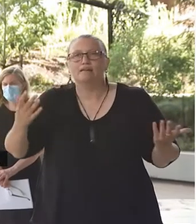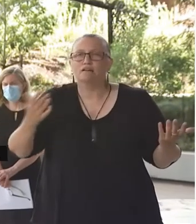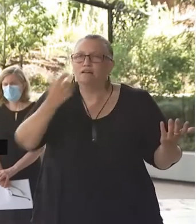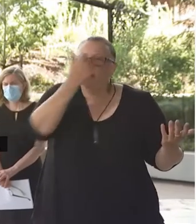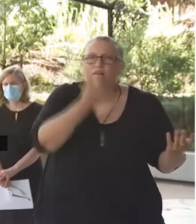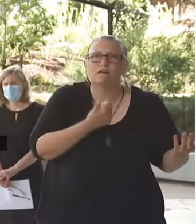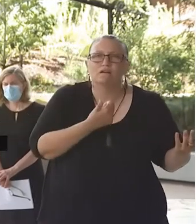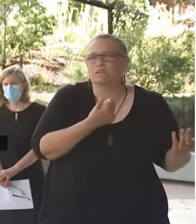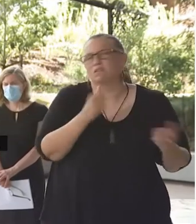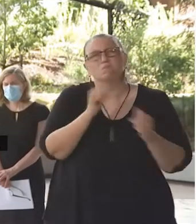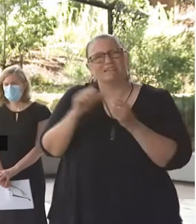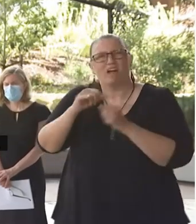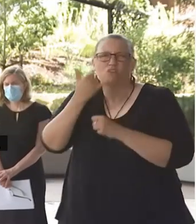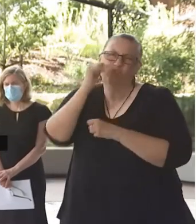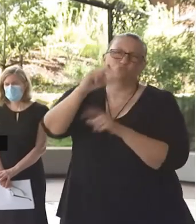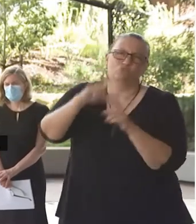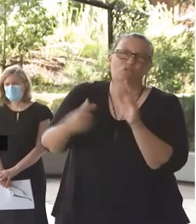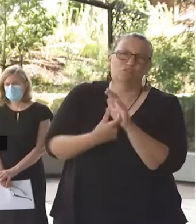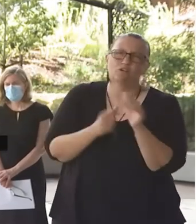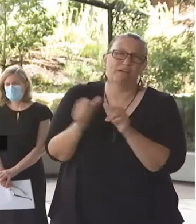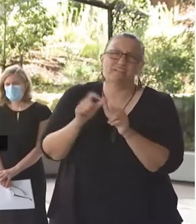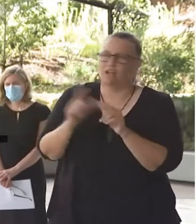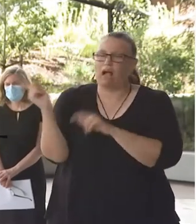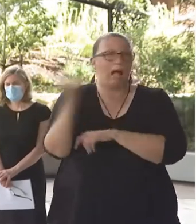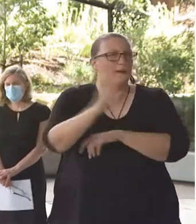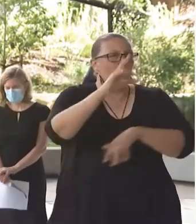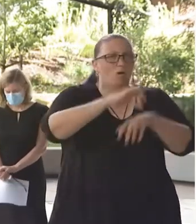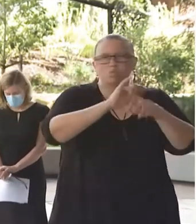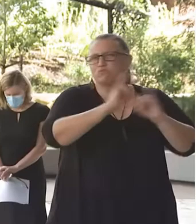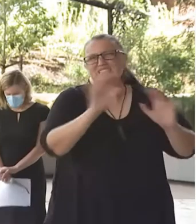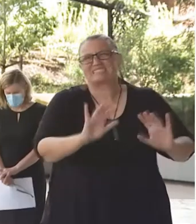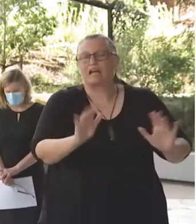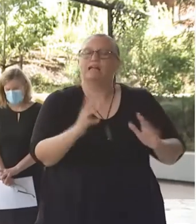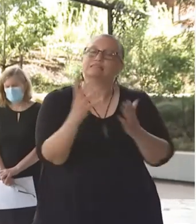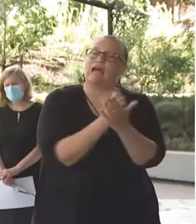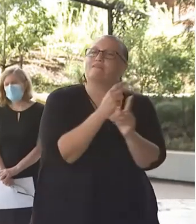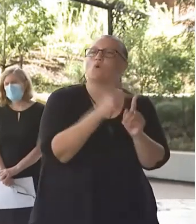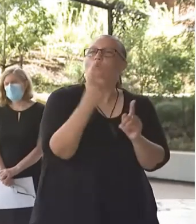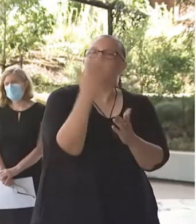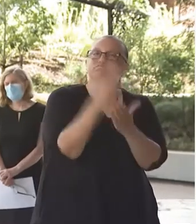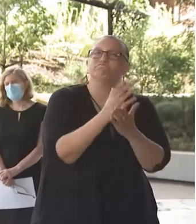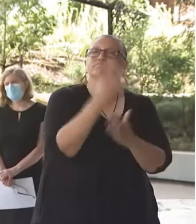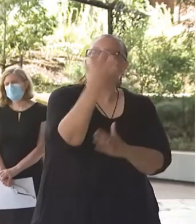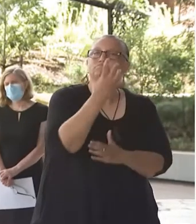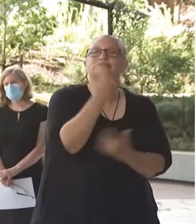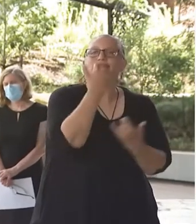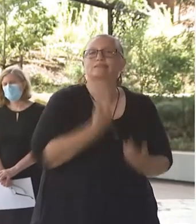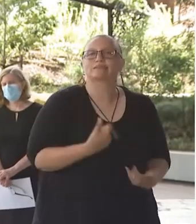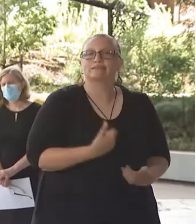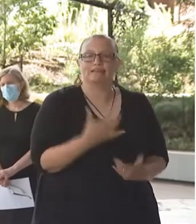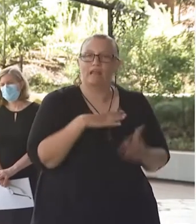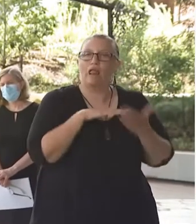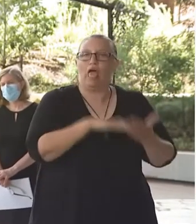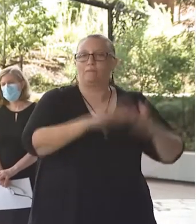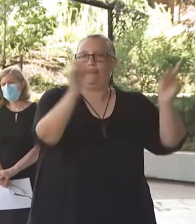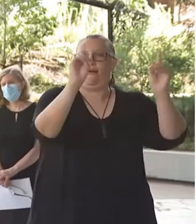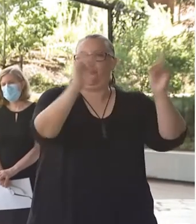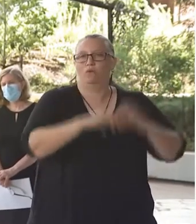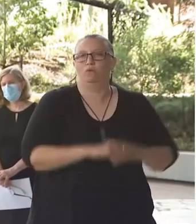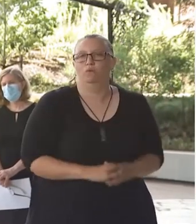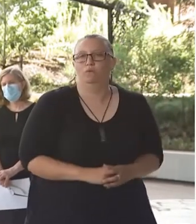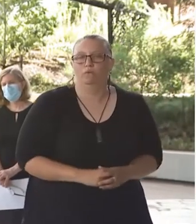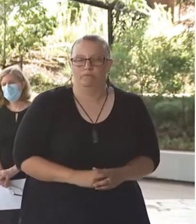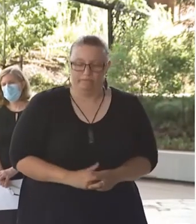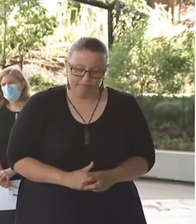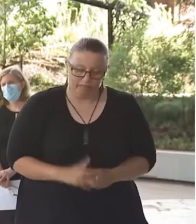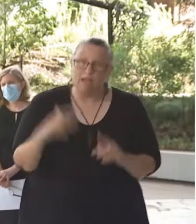as Kerry's mentioned, whilst we are continuing to see our community adhere to social distancing